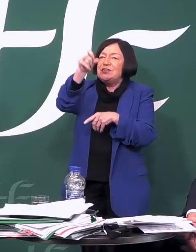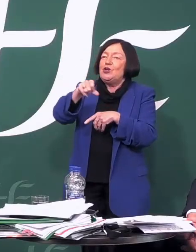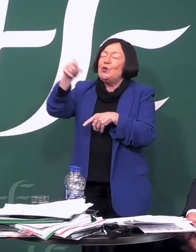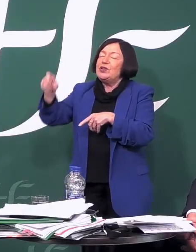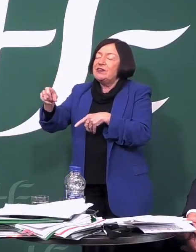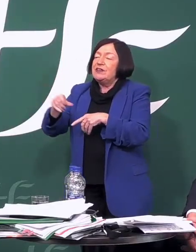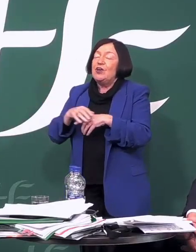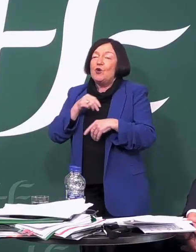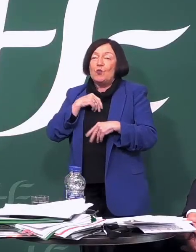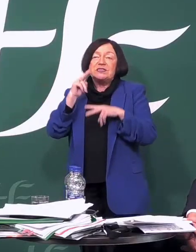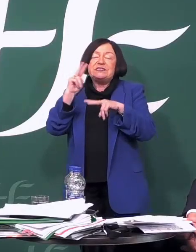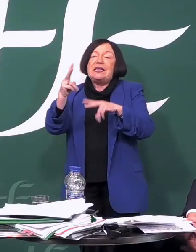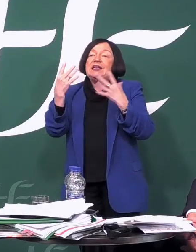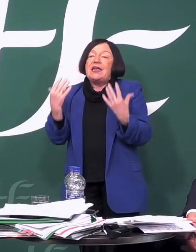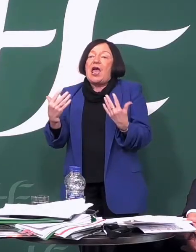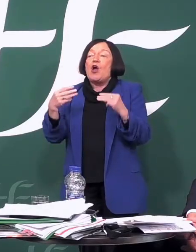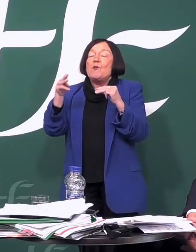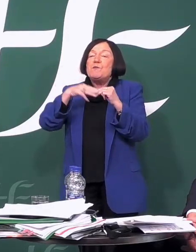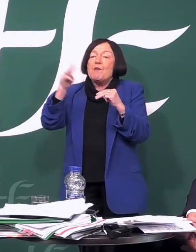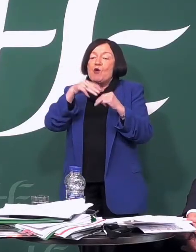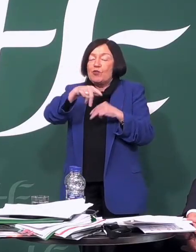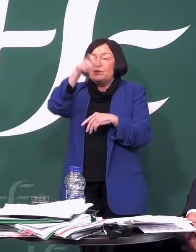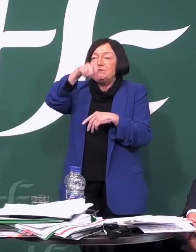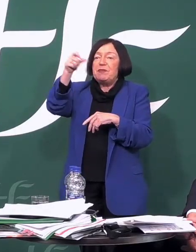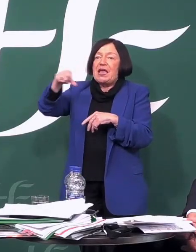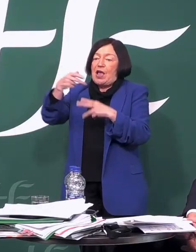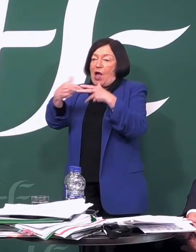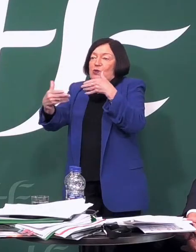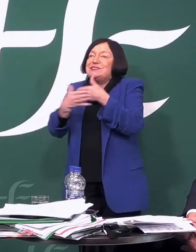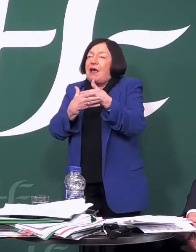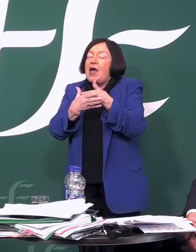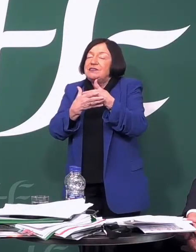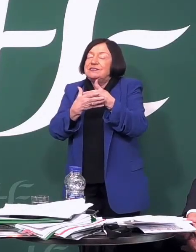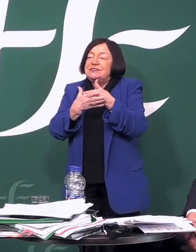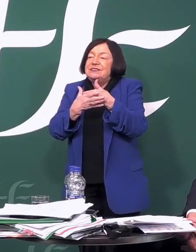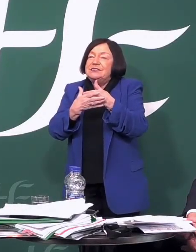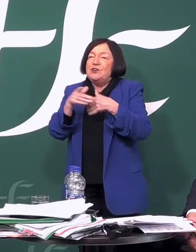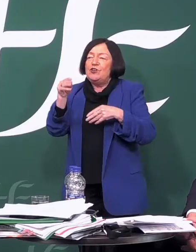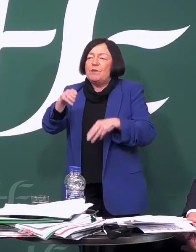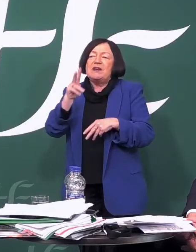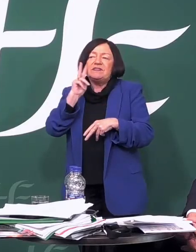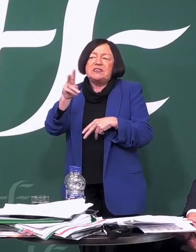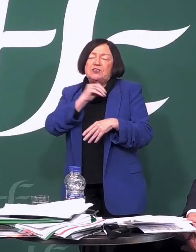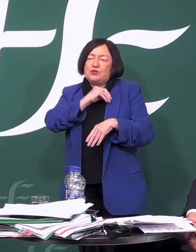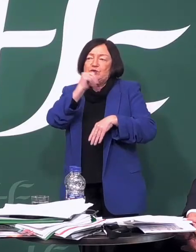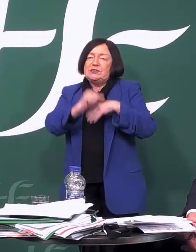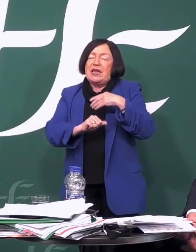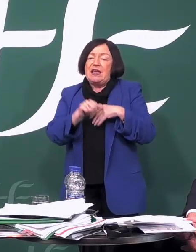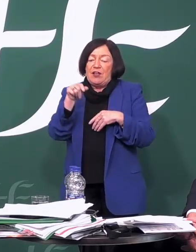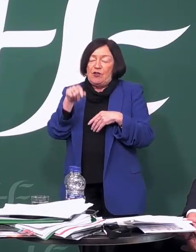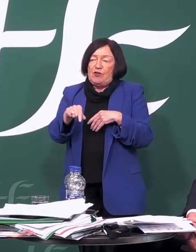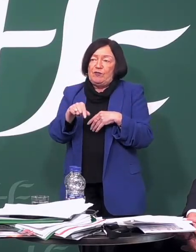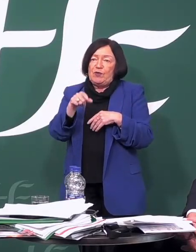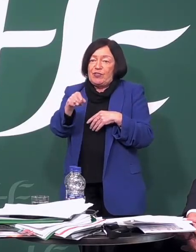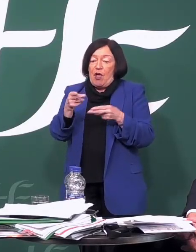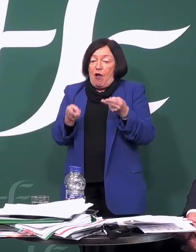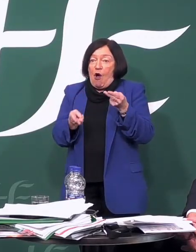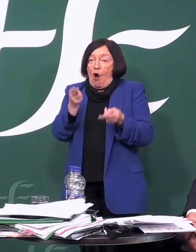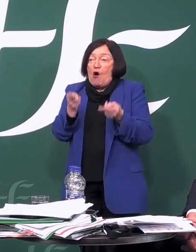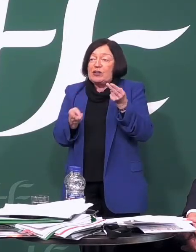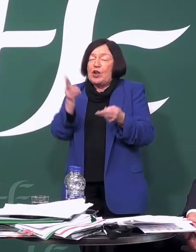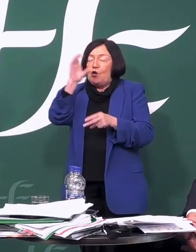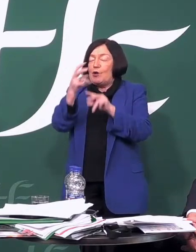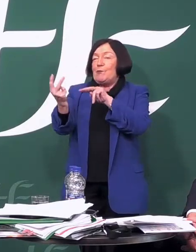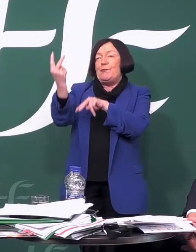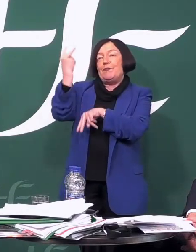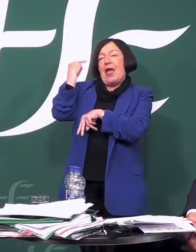supervision. What we're seeing now is more of those patients outside. You might have seen today's hour, the NOCA came out with their audit, looking